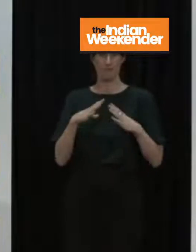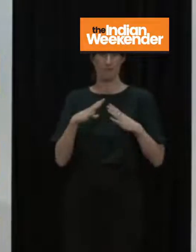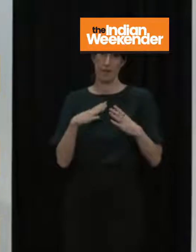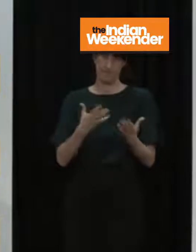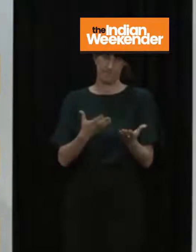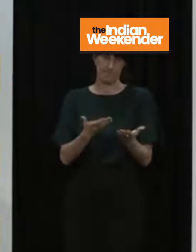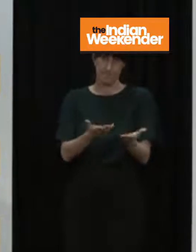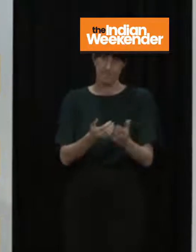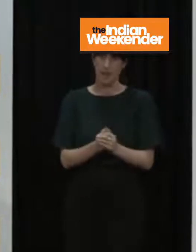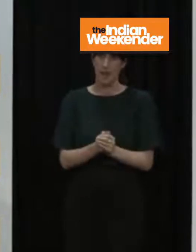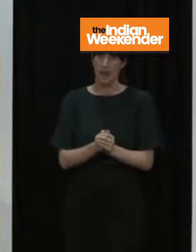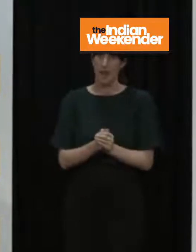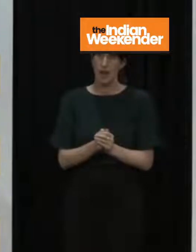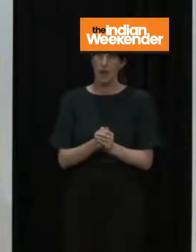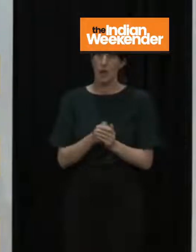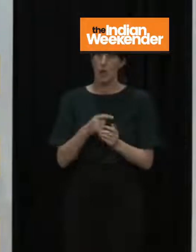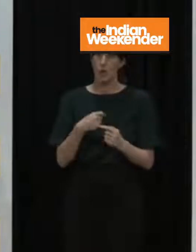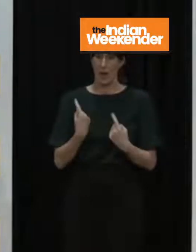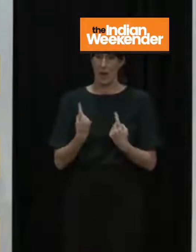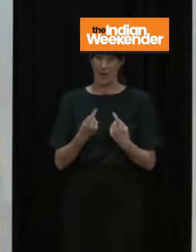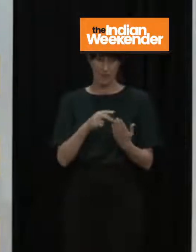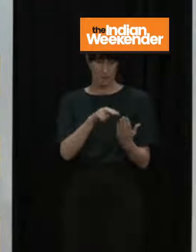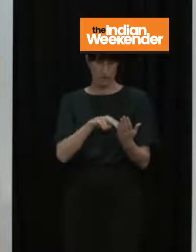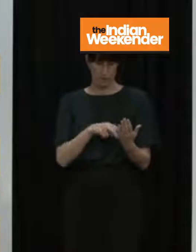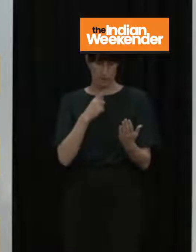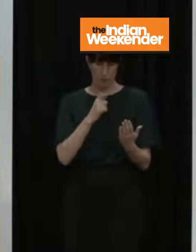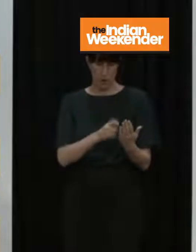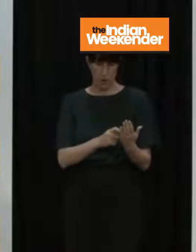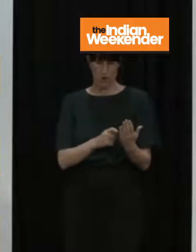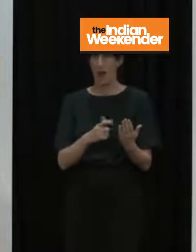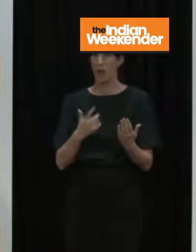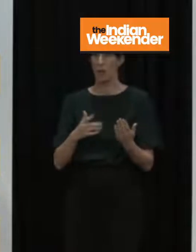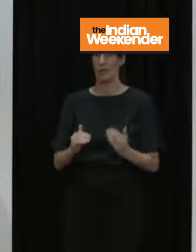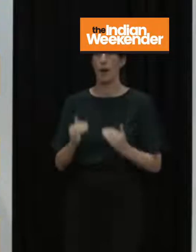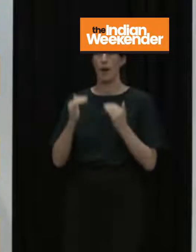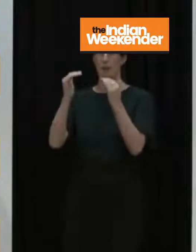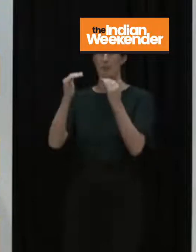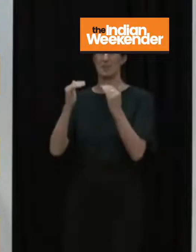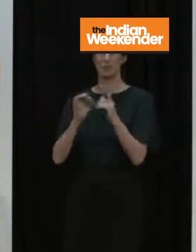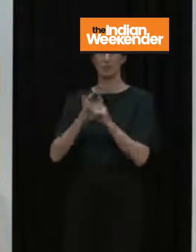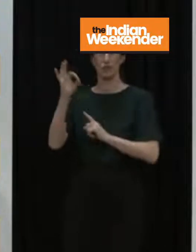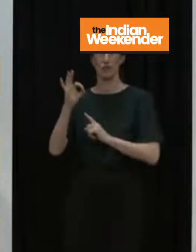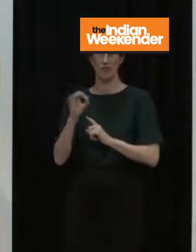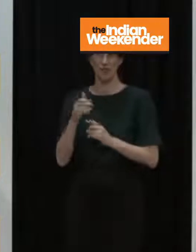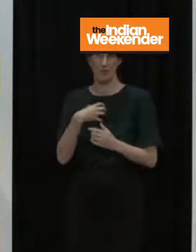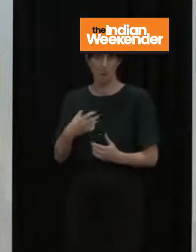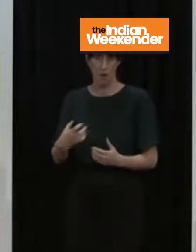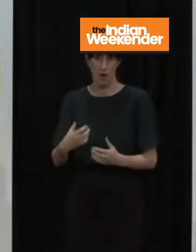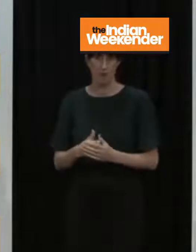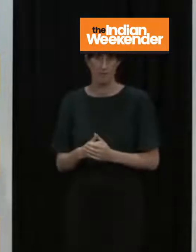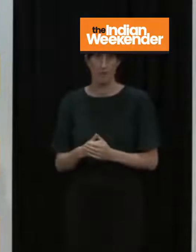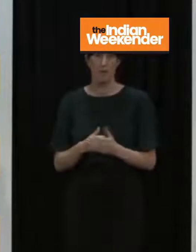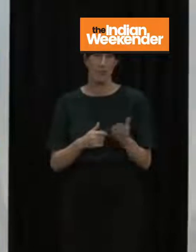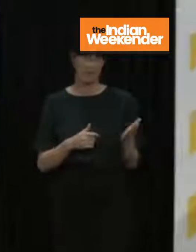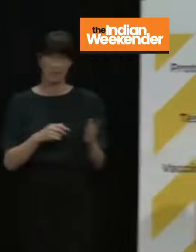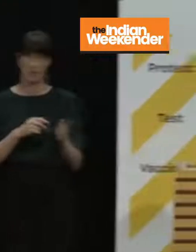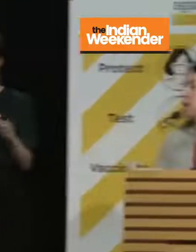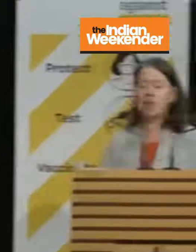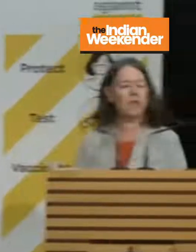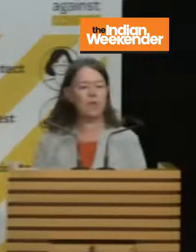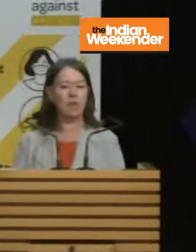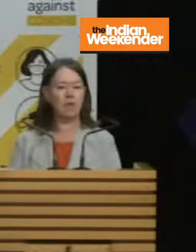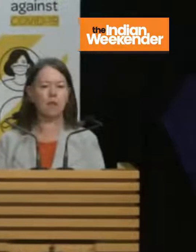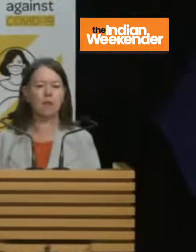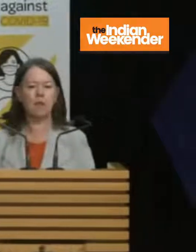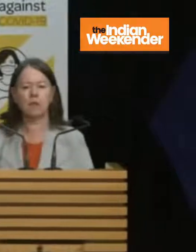have further stepped up that preparedness even since his report was produced. I will just offer Dr. McElnay the chance to respond to that. I've got nothing